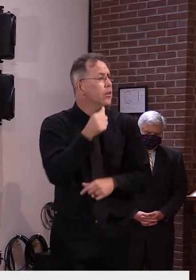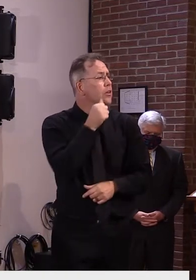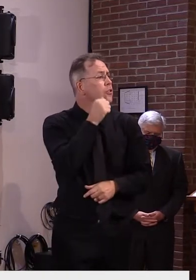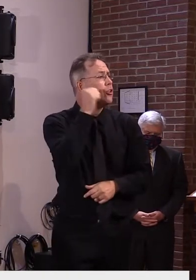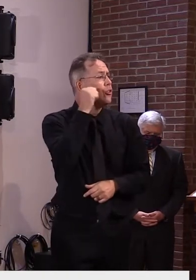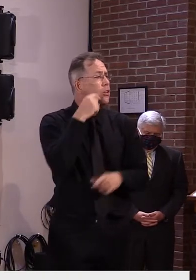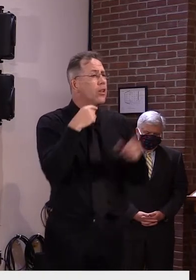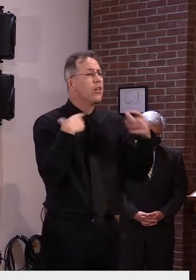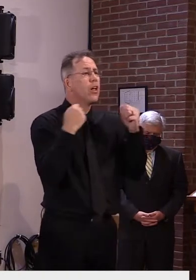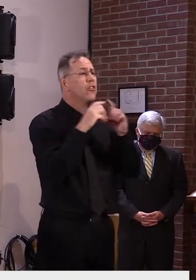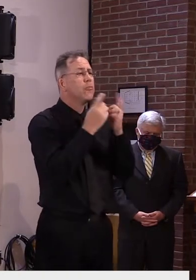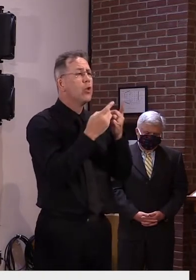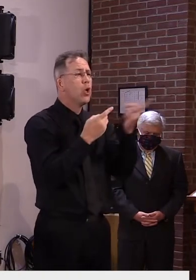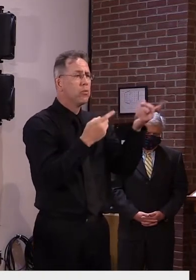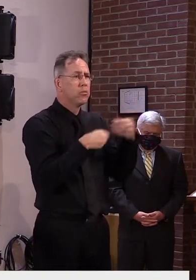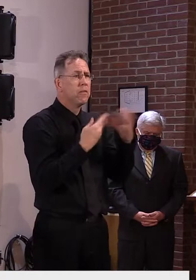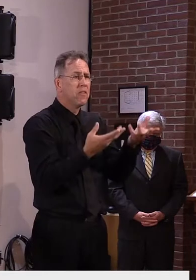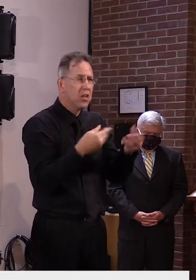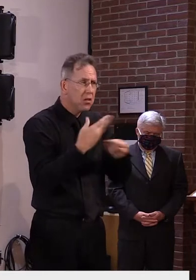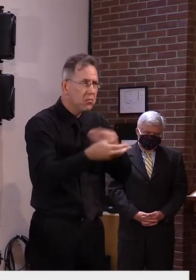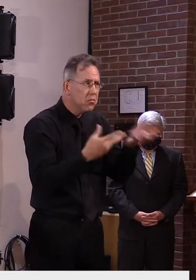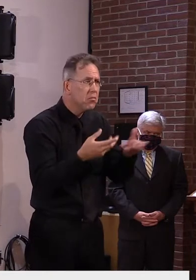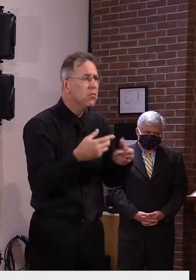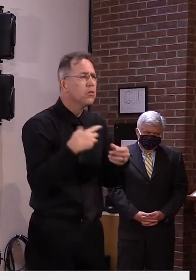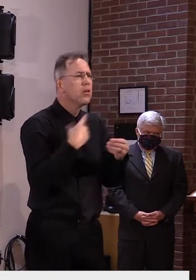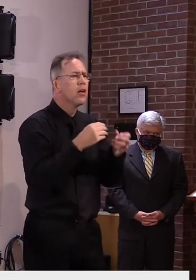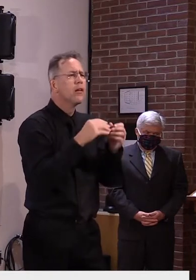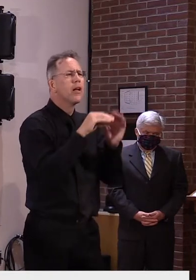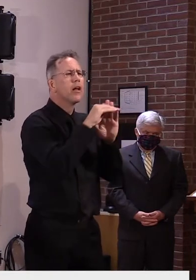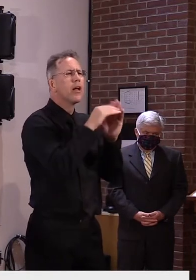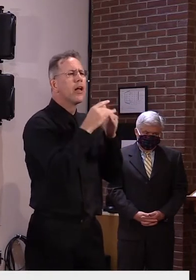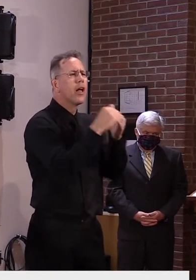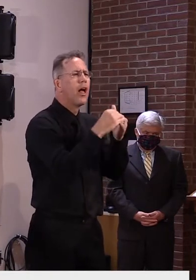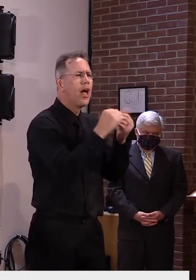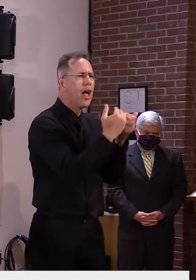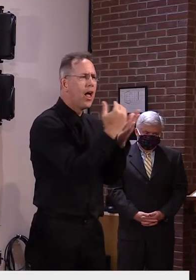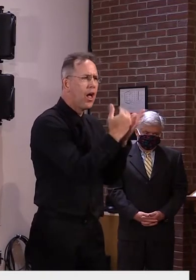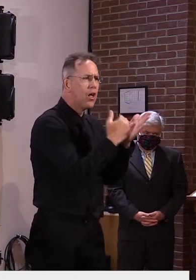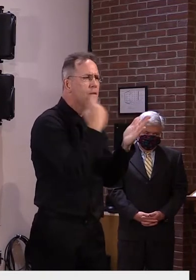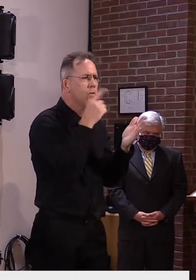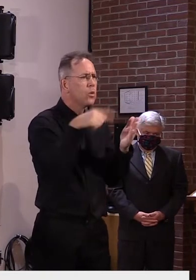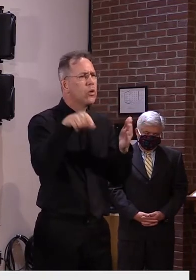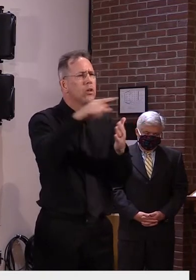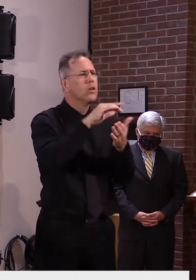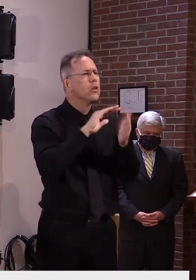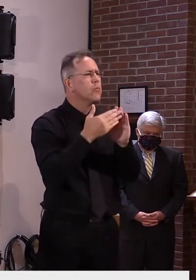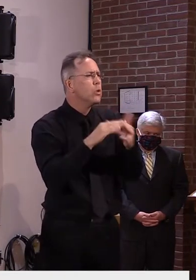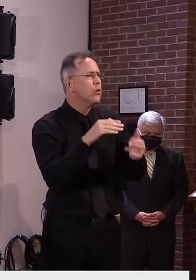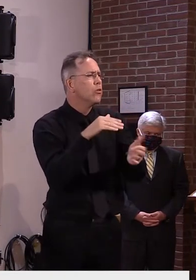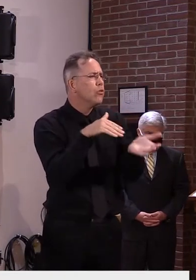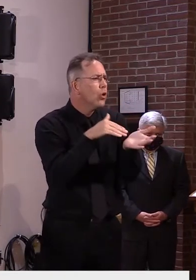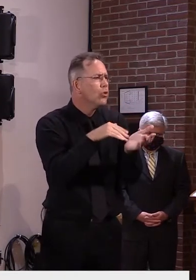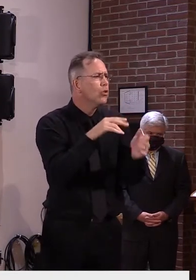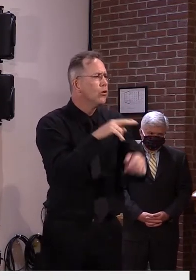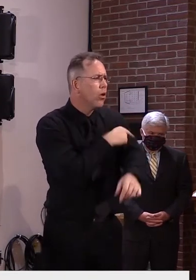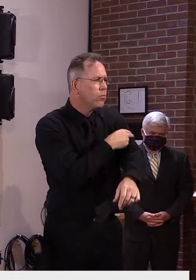guidance to the Vermont clinical community regarding these technical terms.